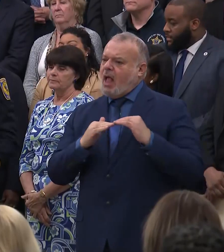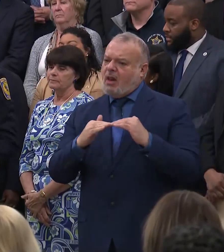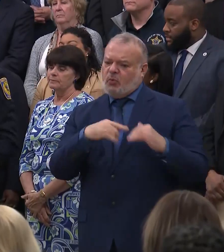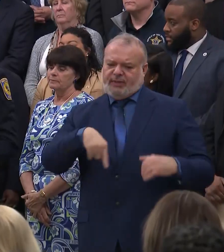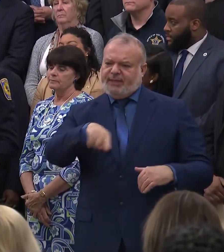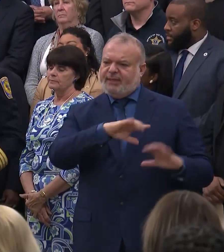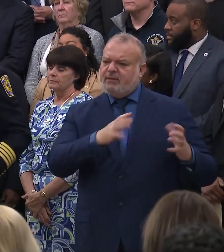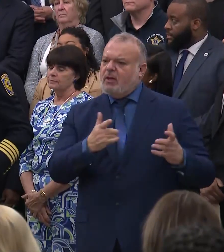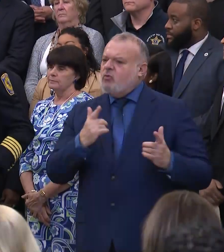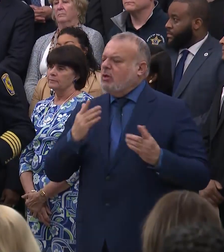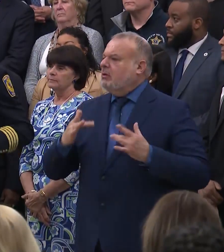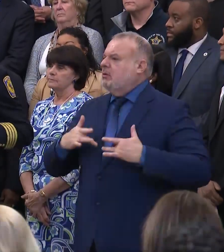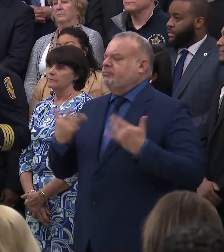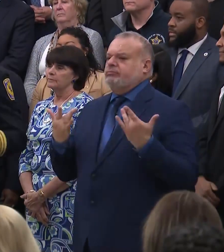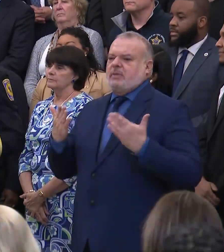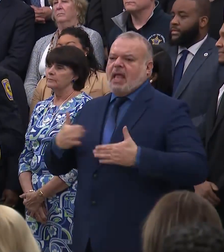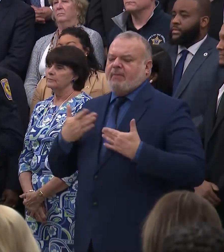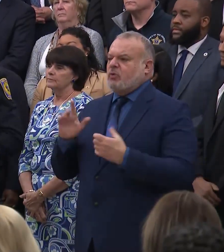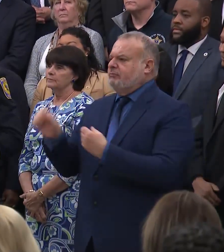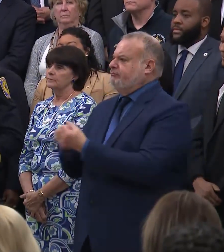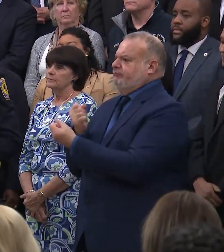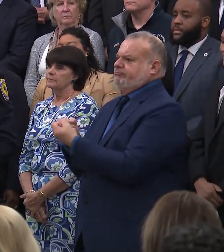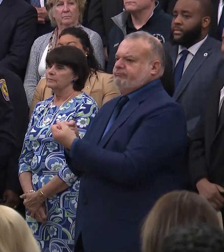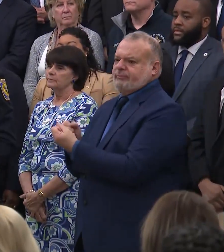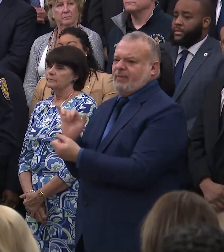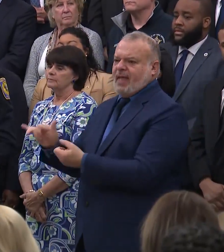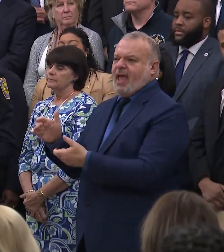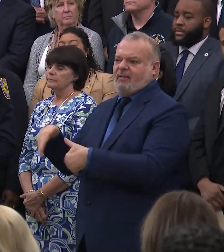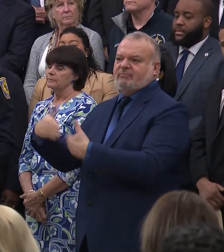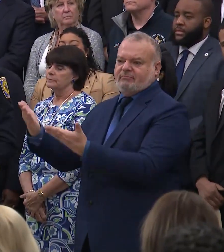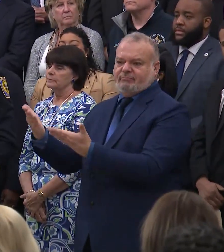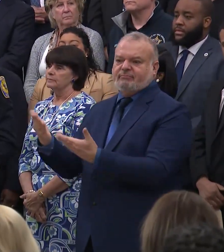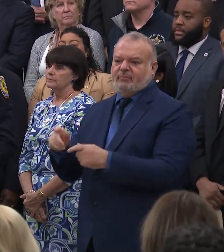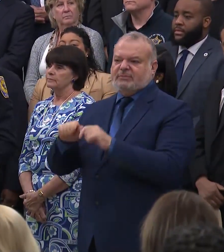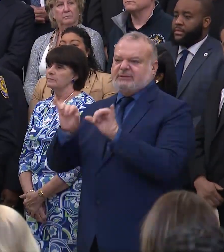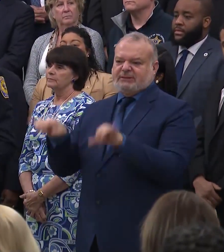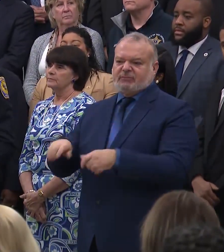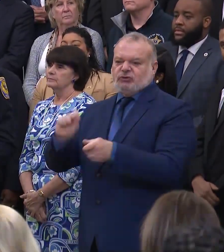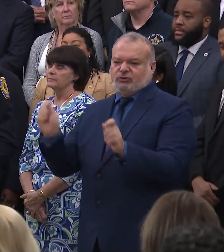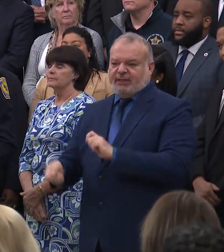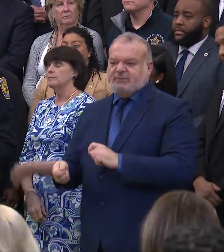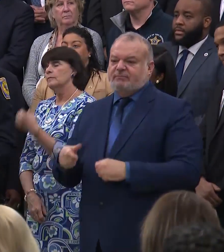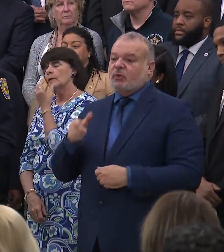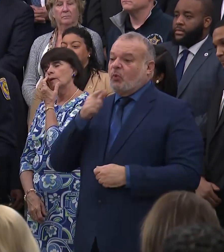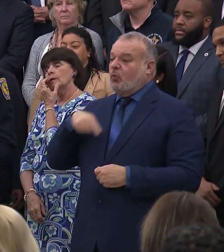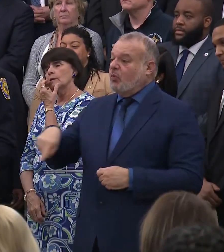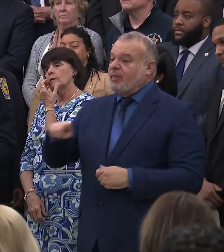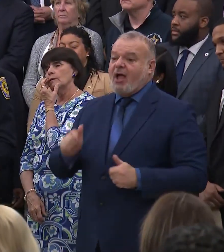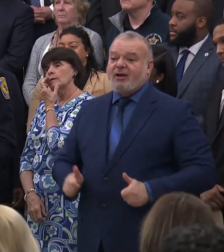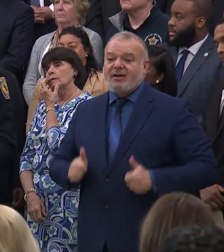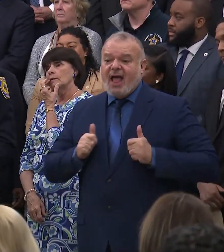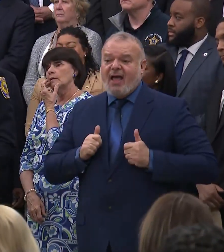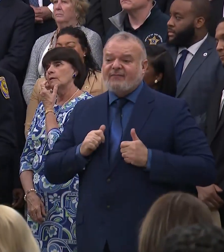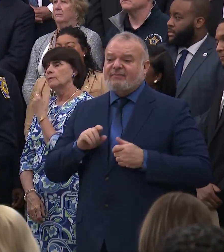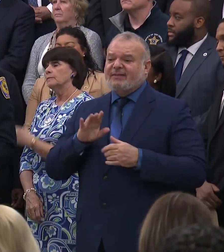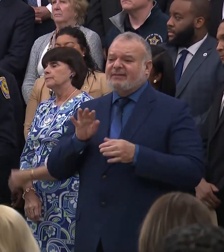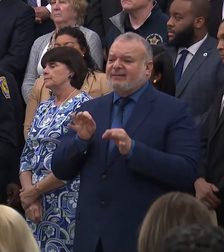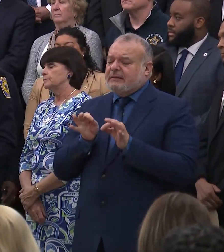administration in pardoning those whose lives were previously impacted by simple marijuana possession offenses.